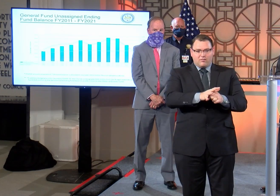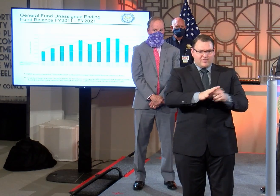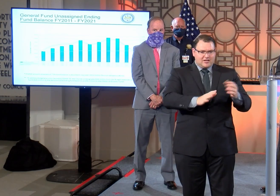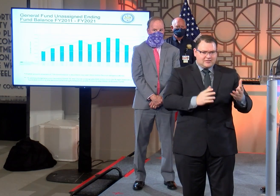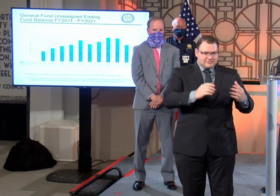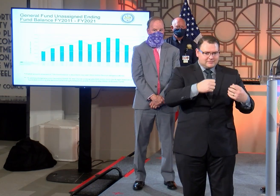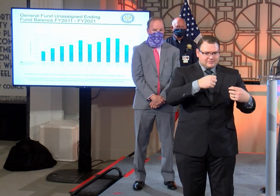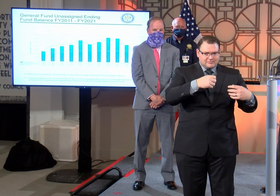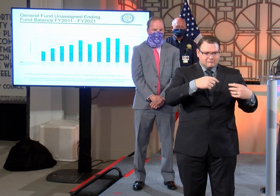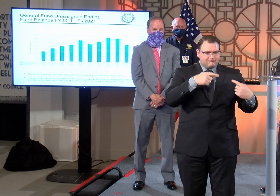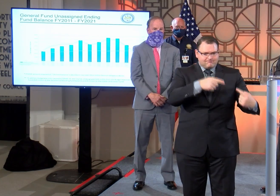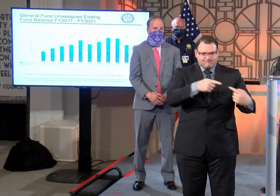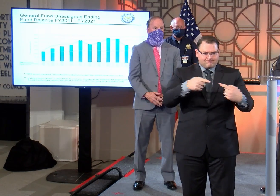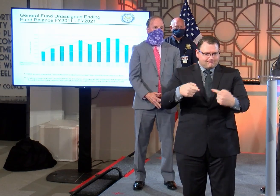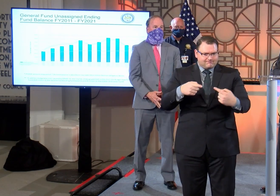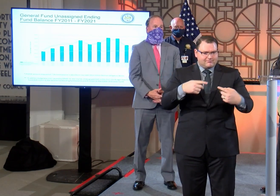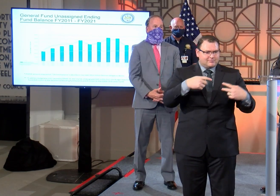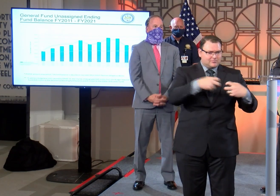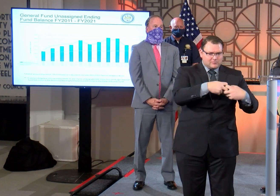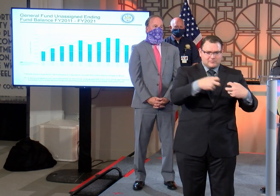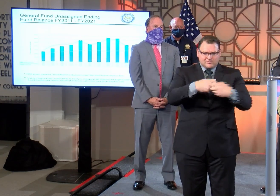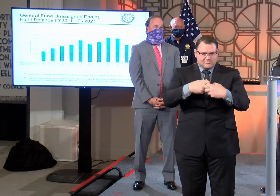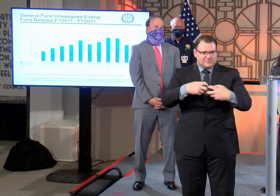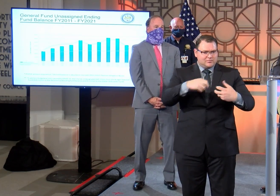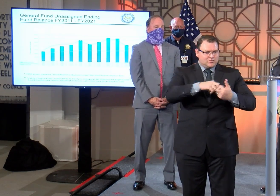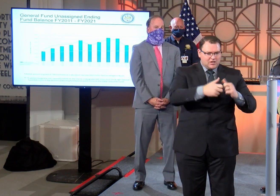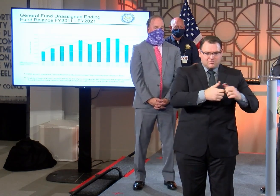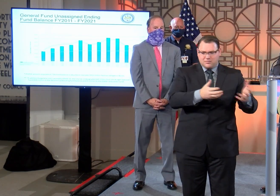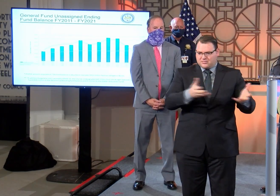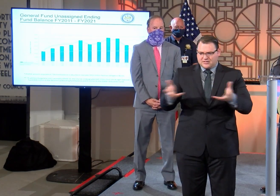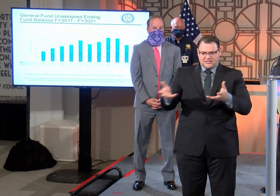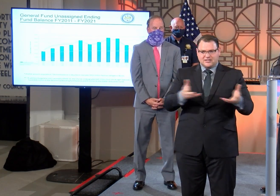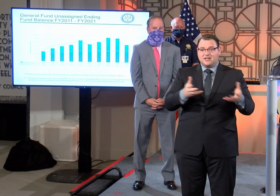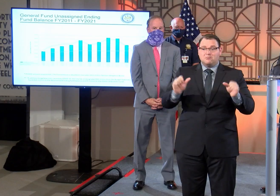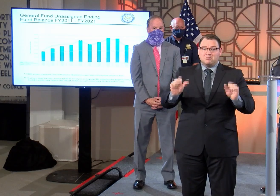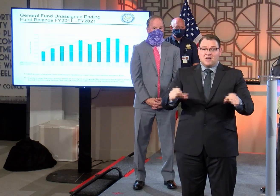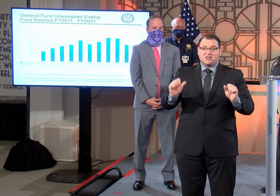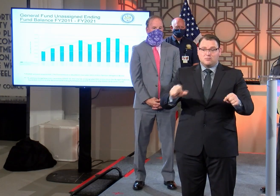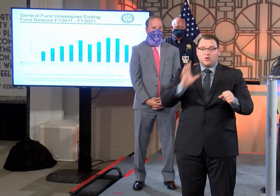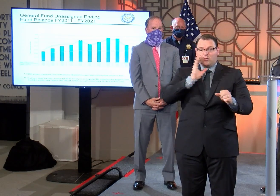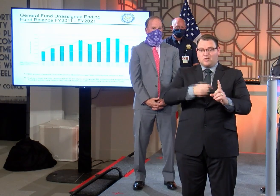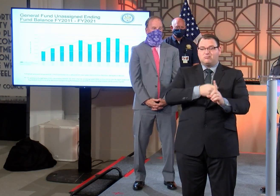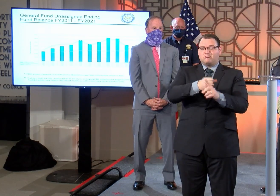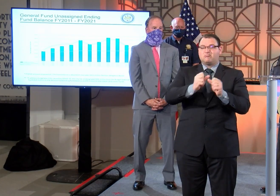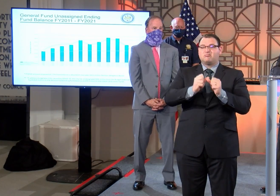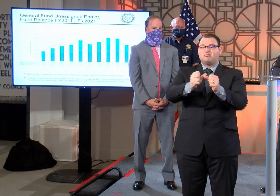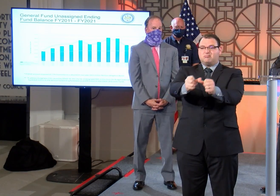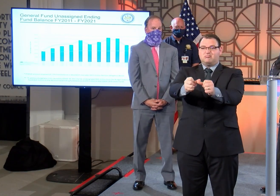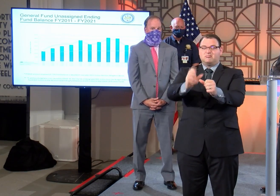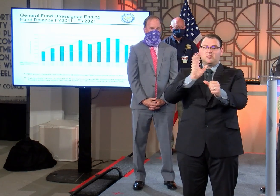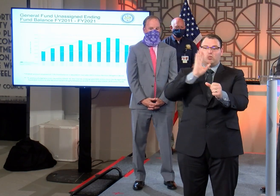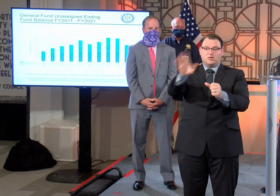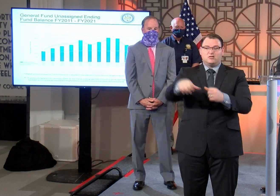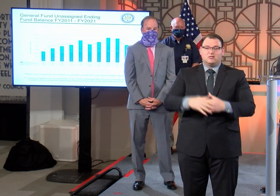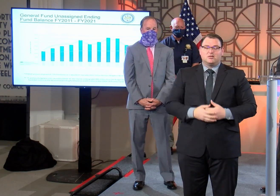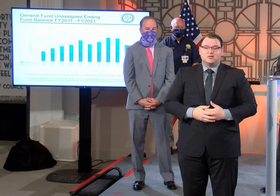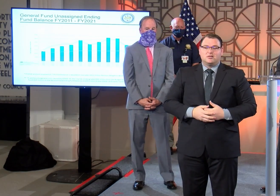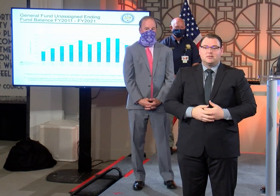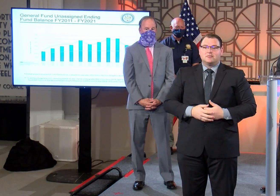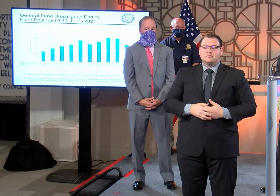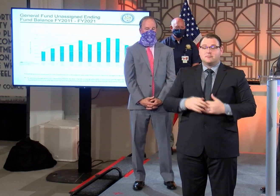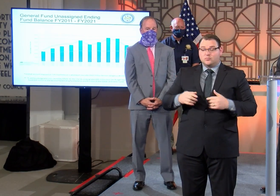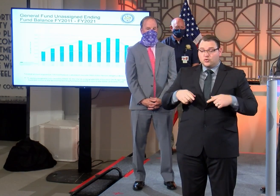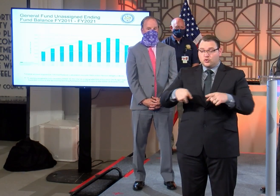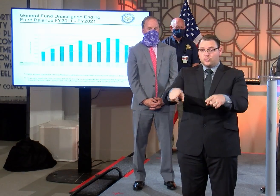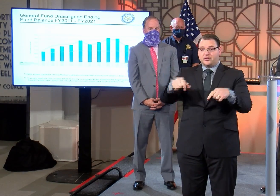beyond. As we move forward in this budgetary process, we will continue to look at the federal guidelines